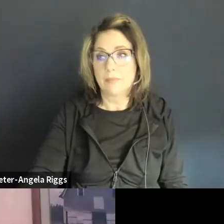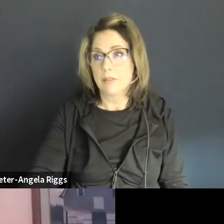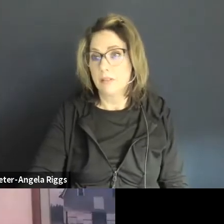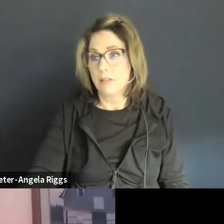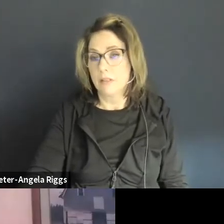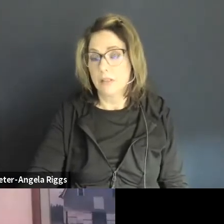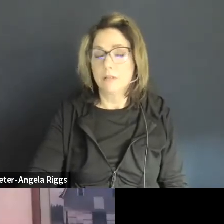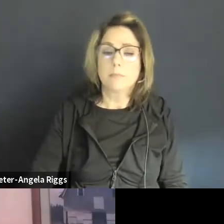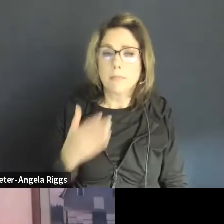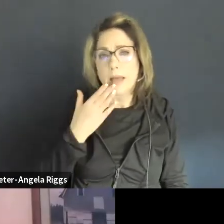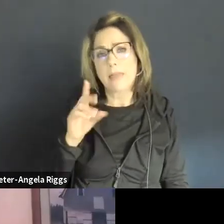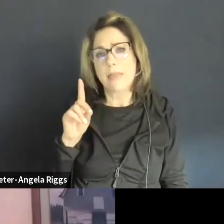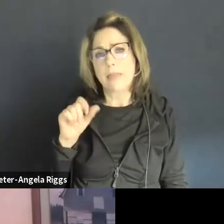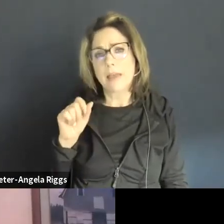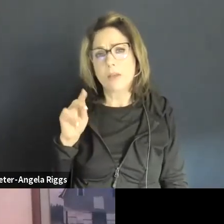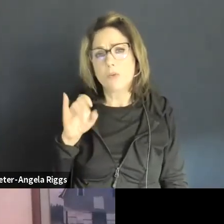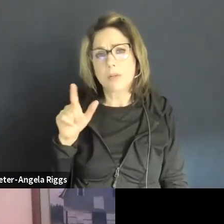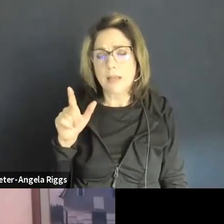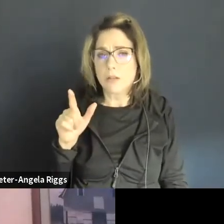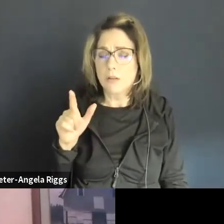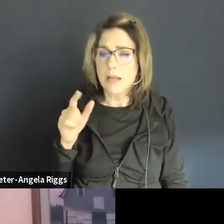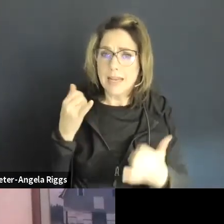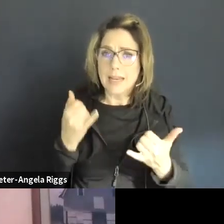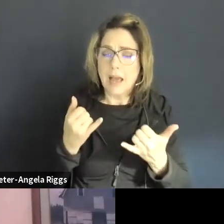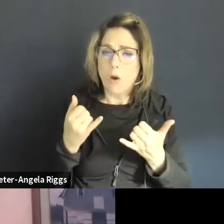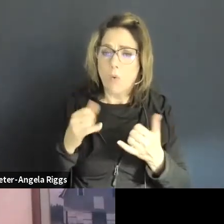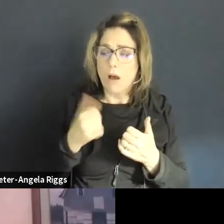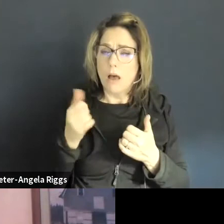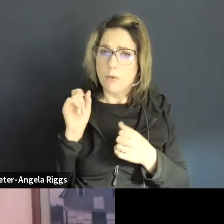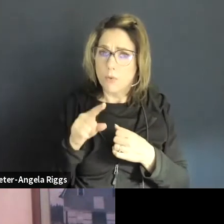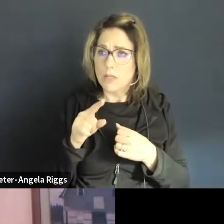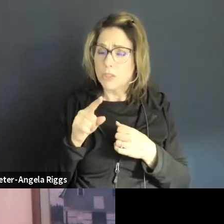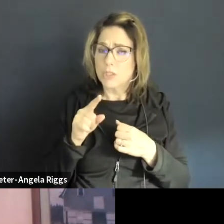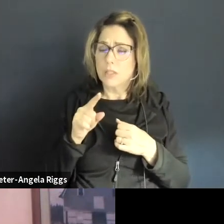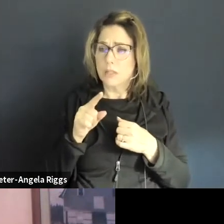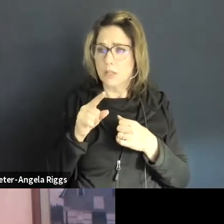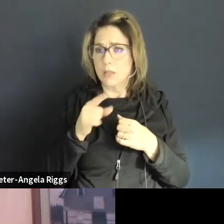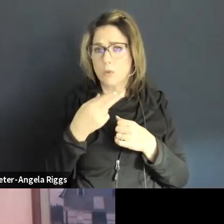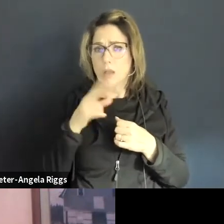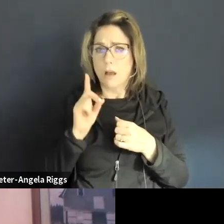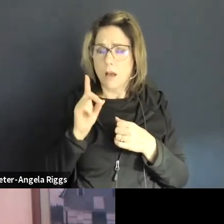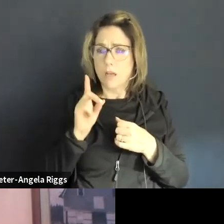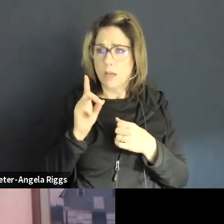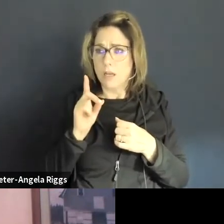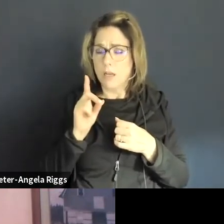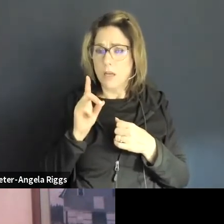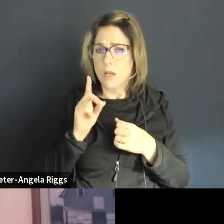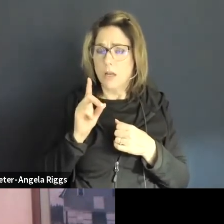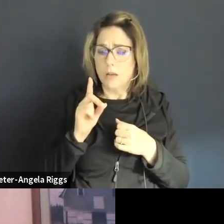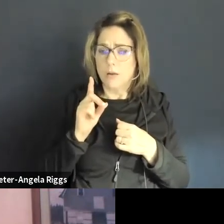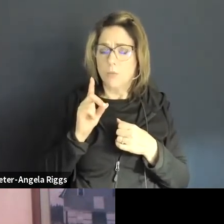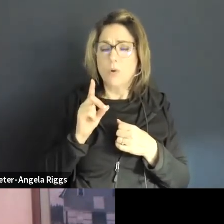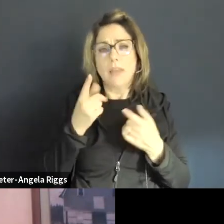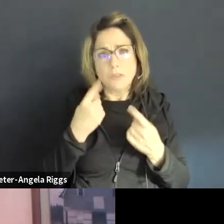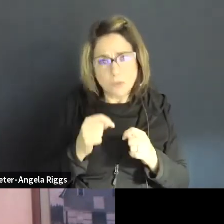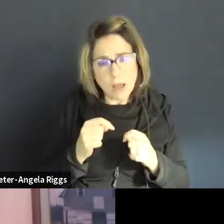Okay, thanks, Daniel. Next, we have a question from Catherine. This says, will the administration or HUD advance strategies to increase affordable and